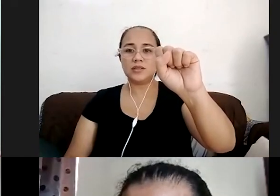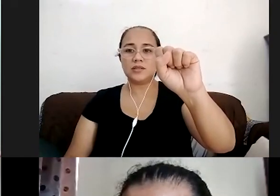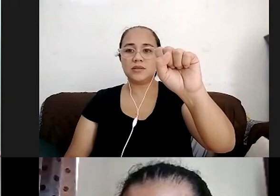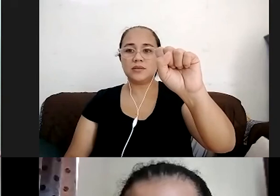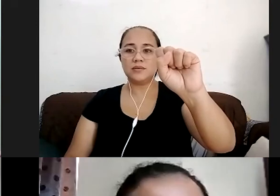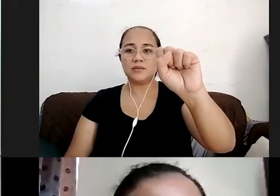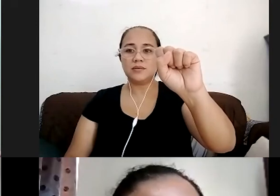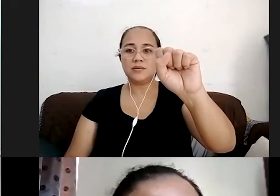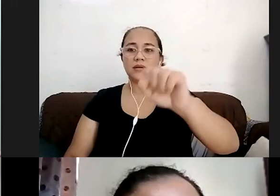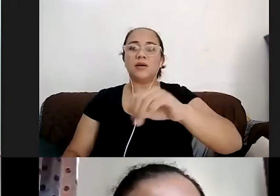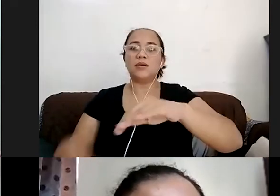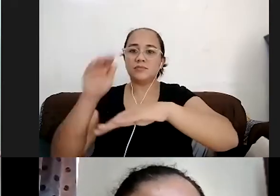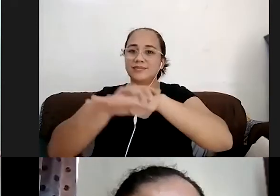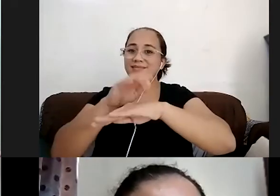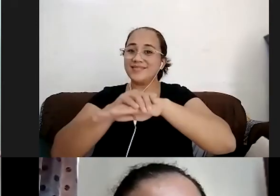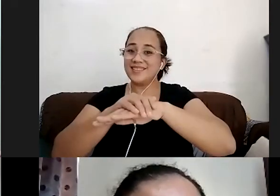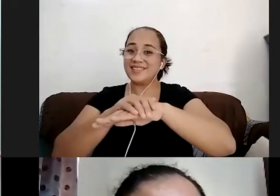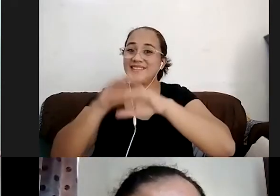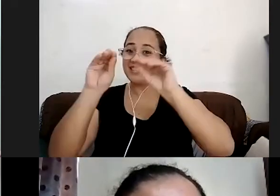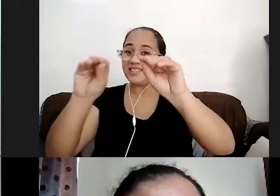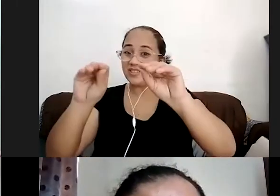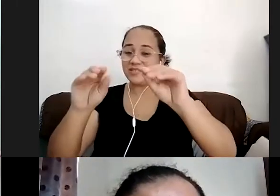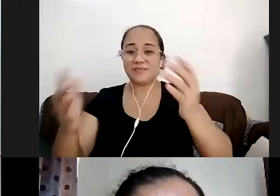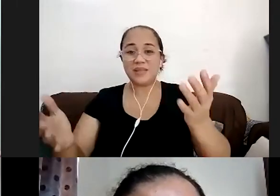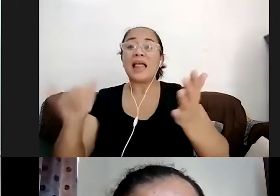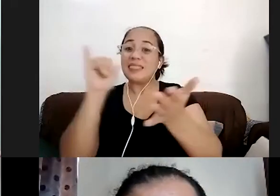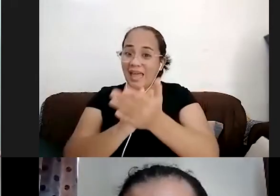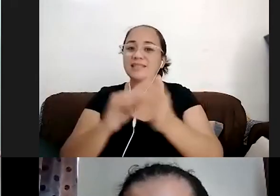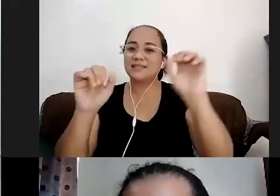English teaching. English teach is the whole subject.